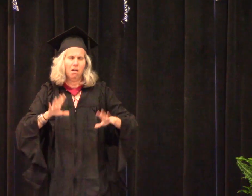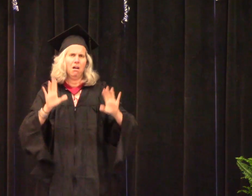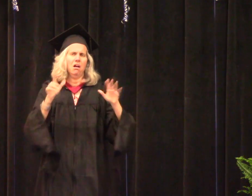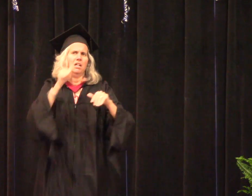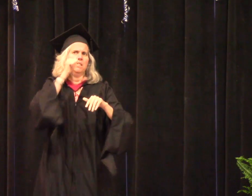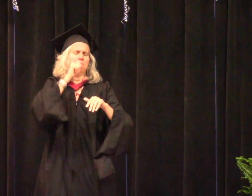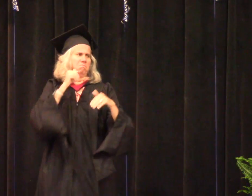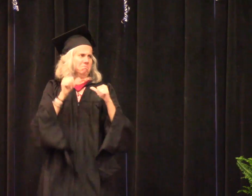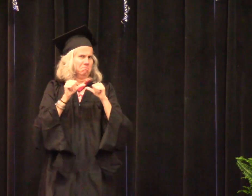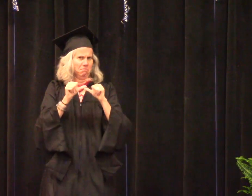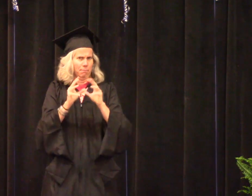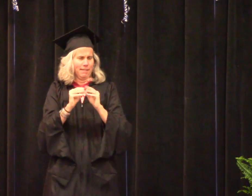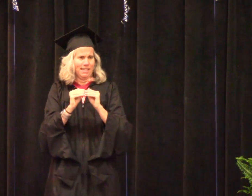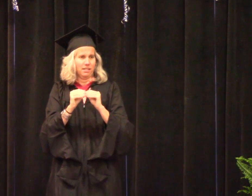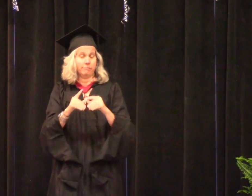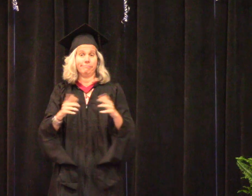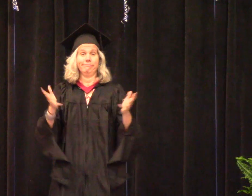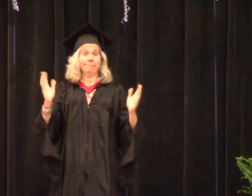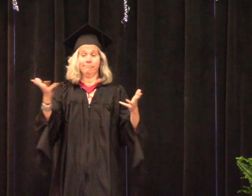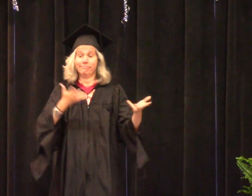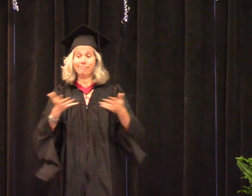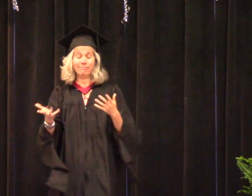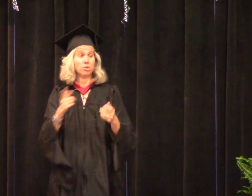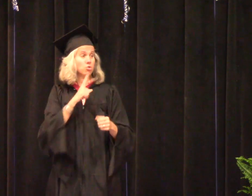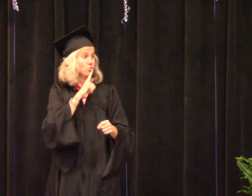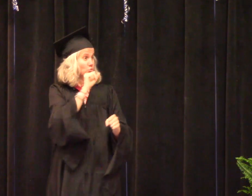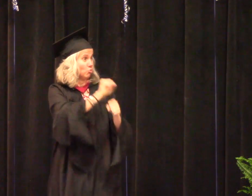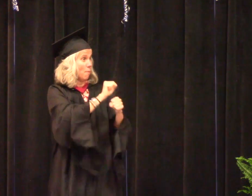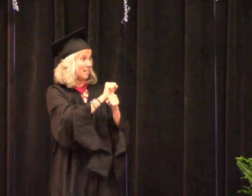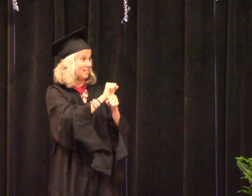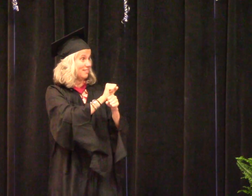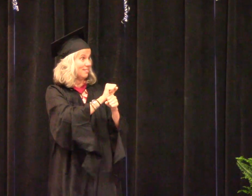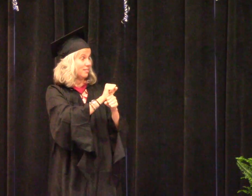a meeting under dim light in the tropical heat.